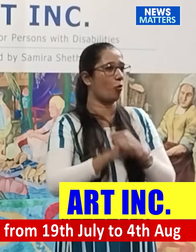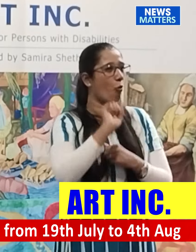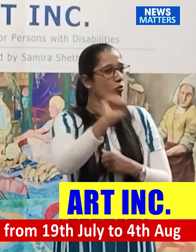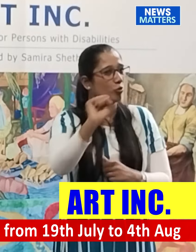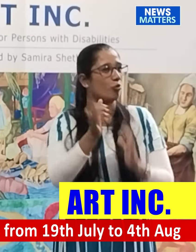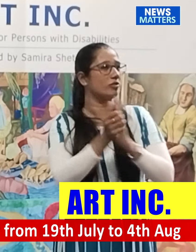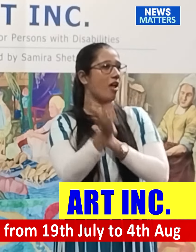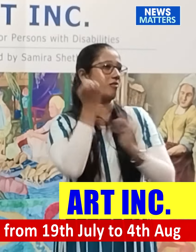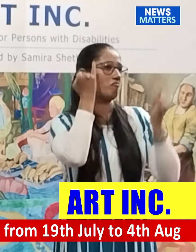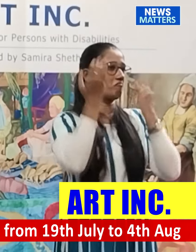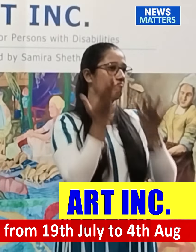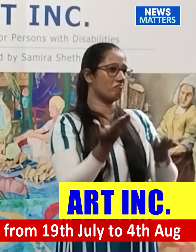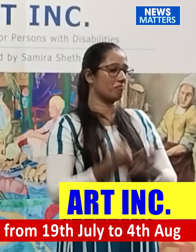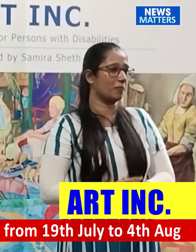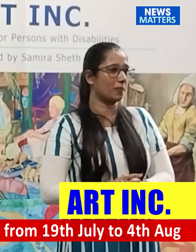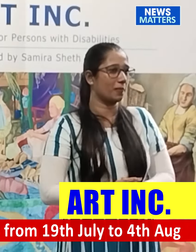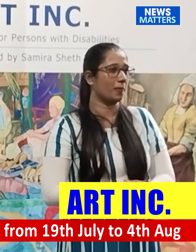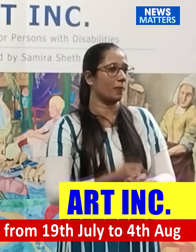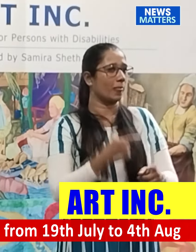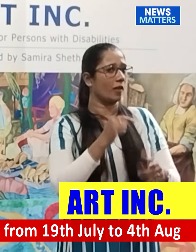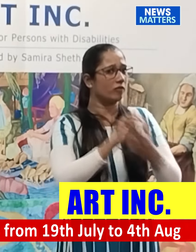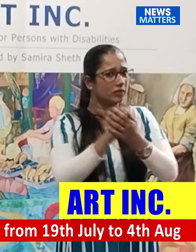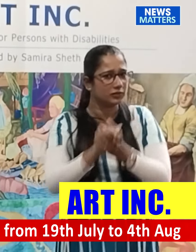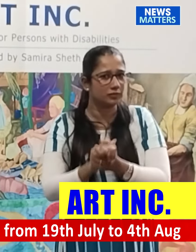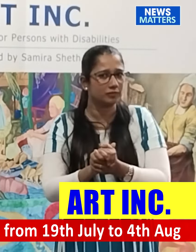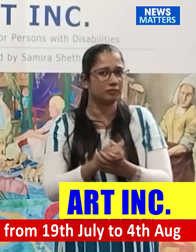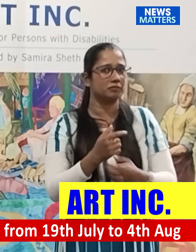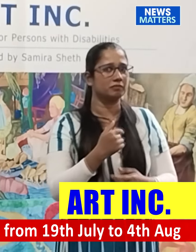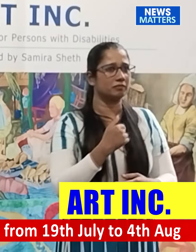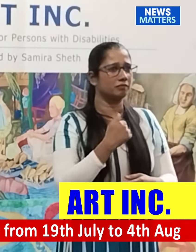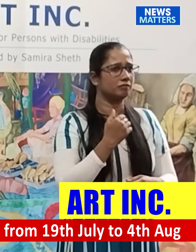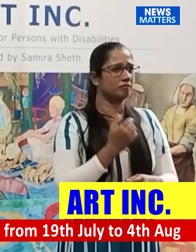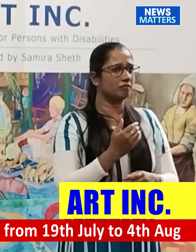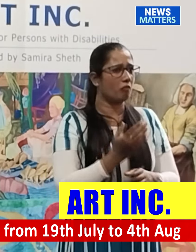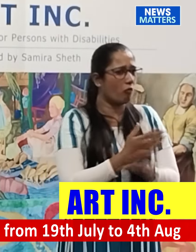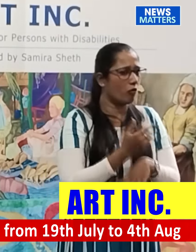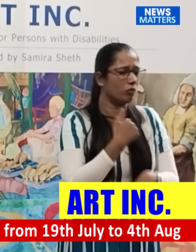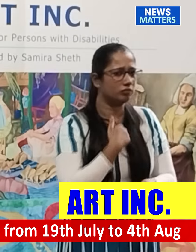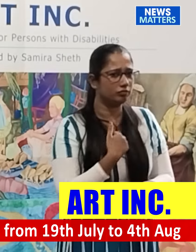talent. Friends, when I took up this